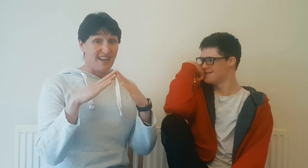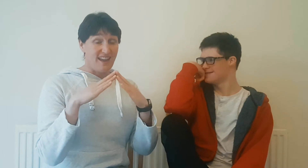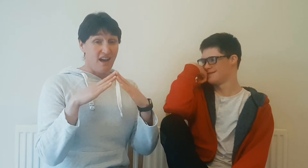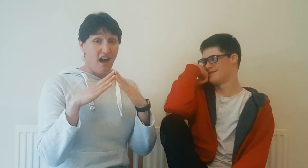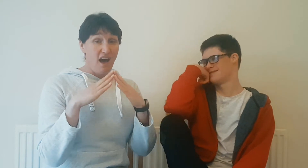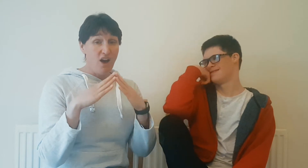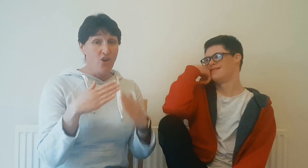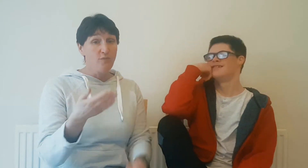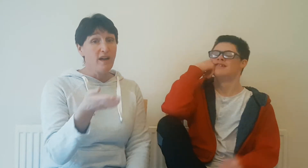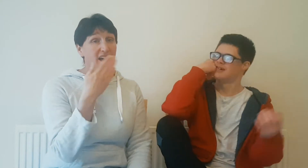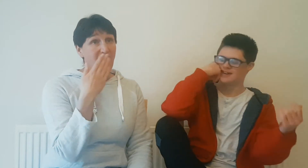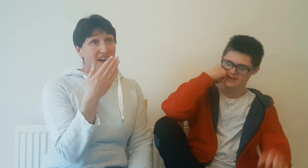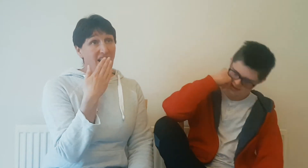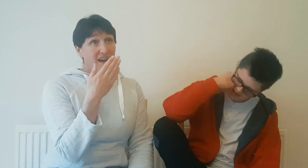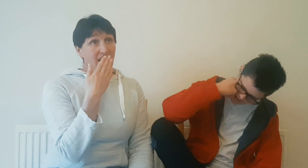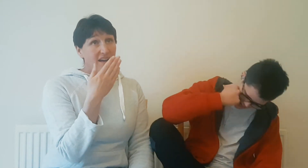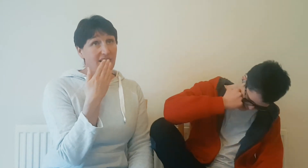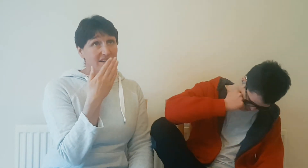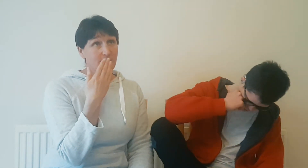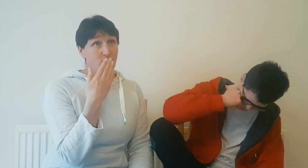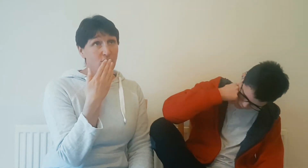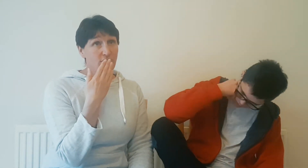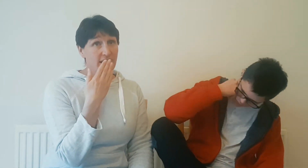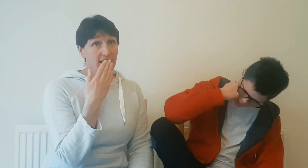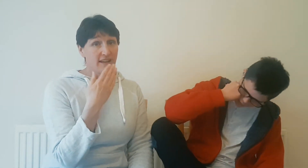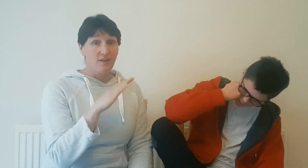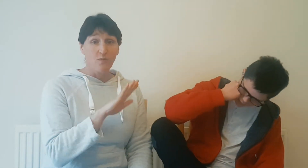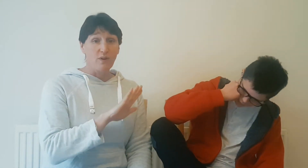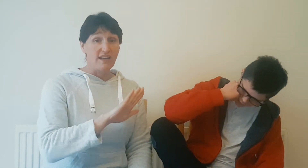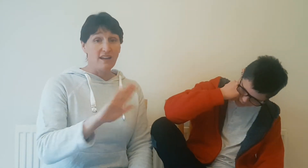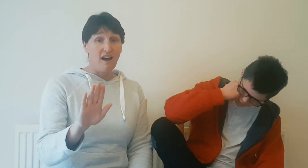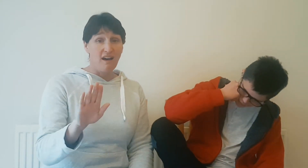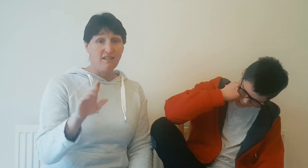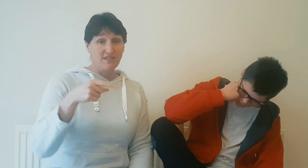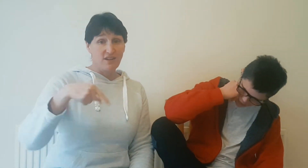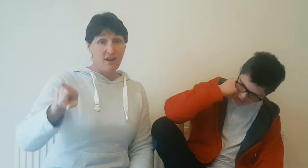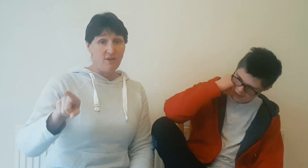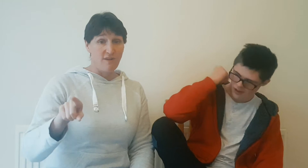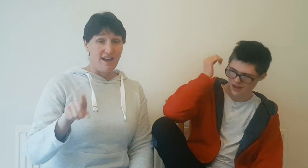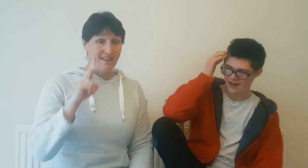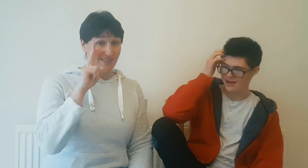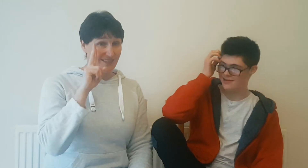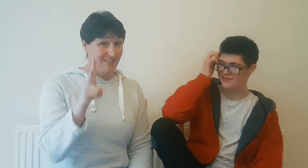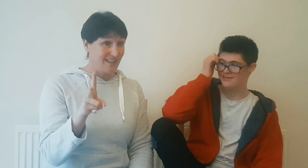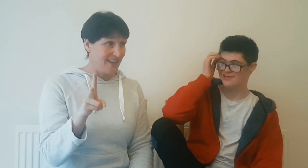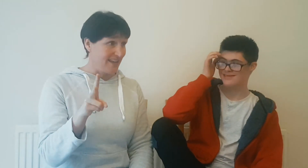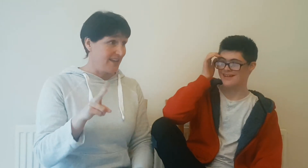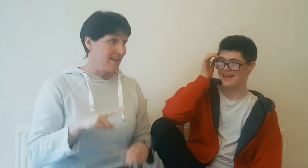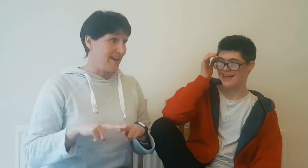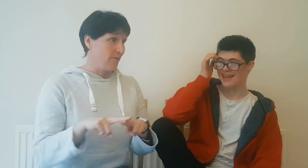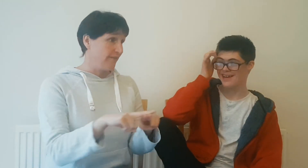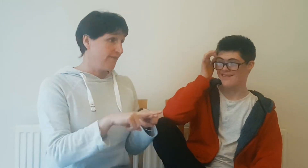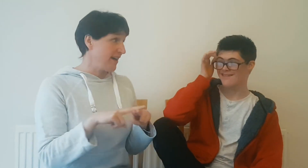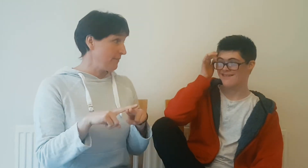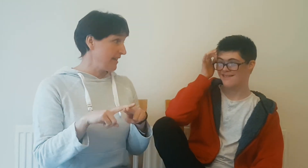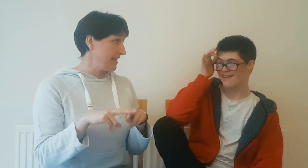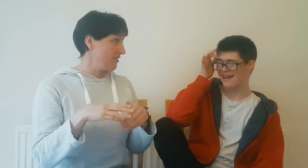at home. It's boring. We can't go and see our family or